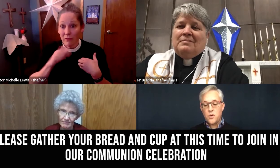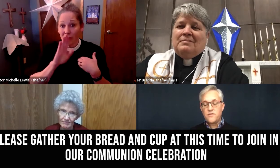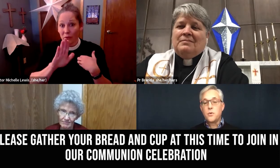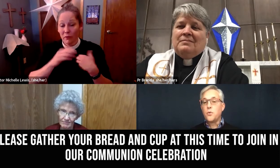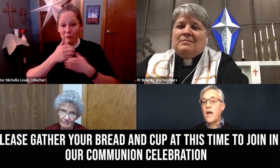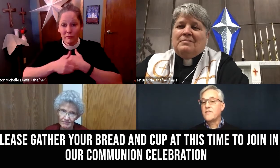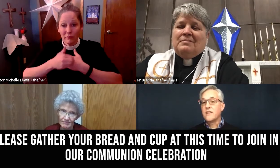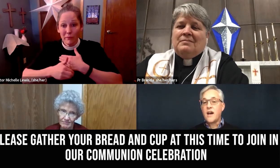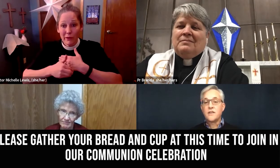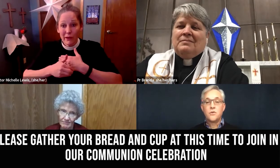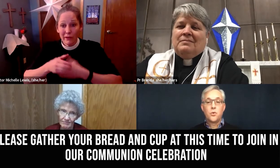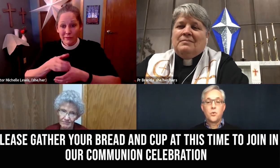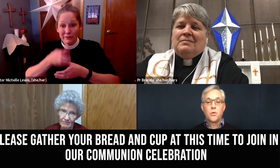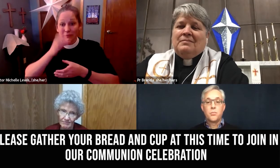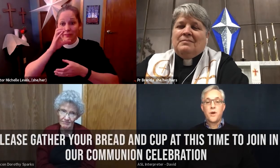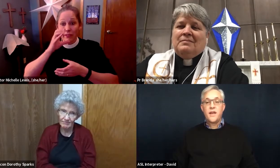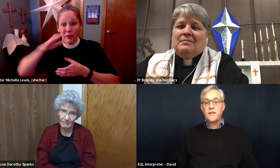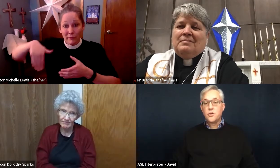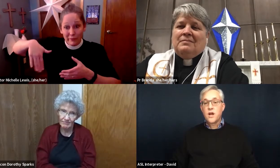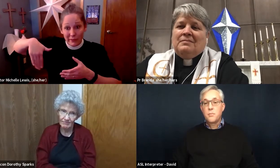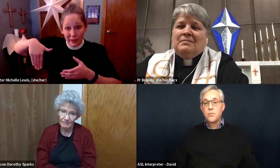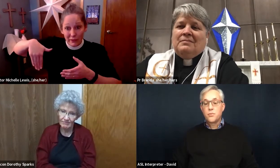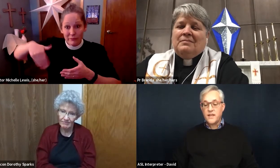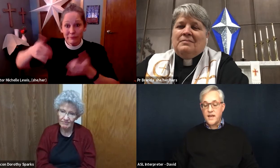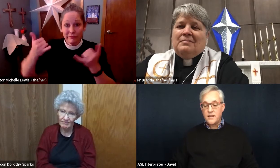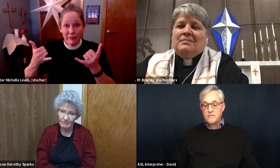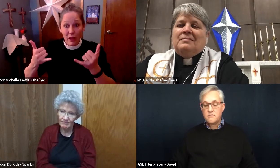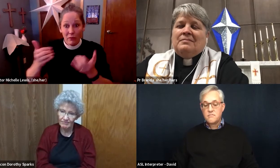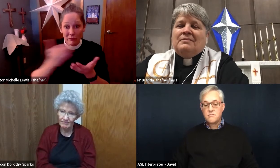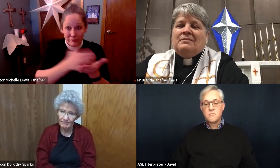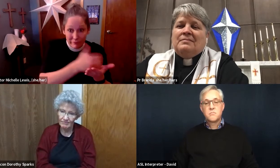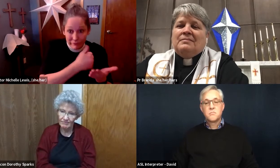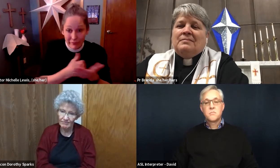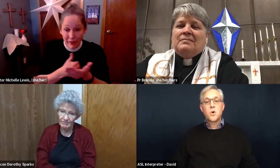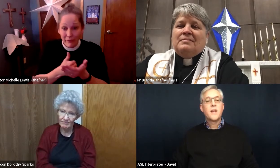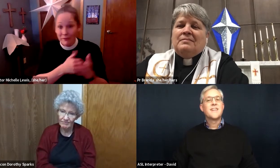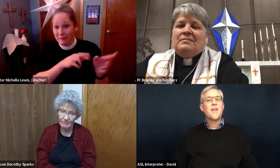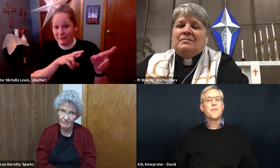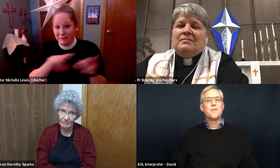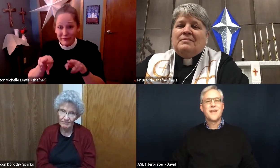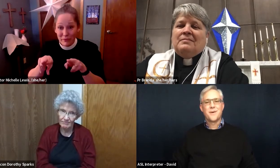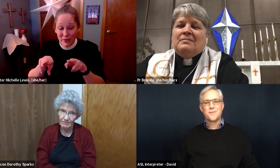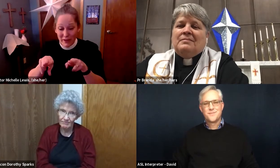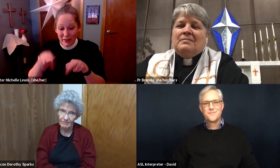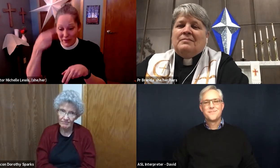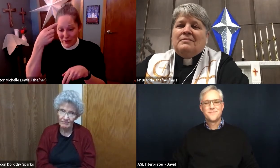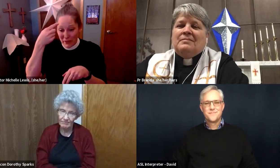So if you haven't gotten your bread and your cup ready yet, go ahead and gather those